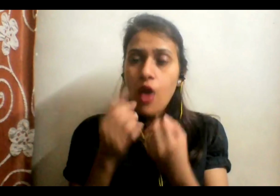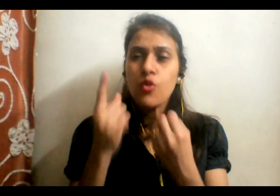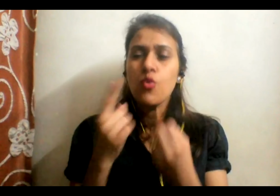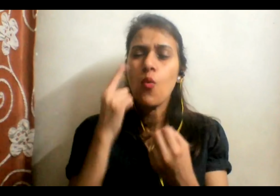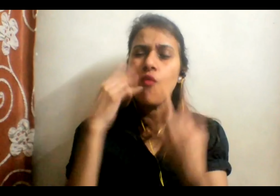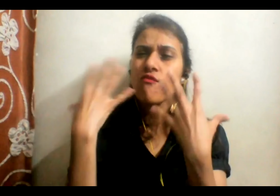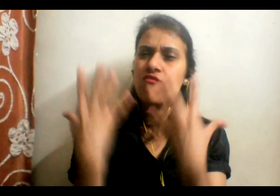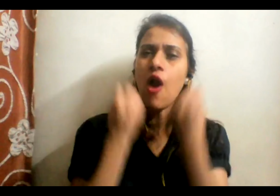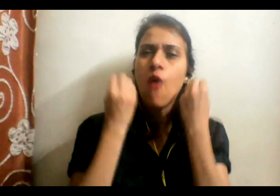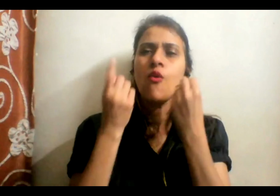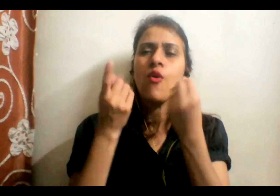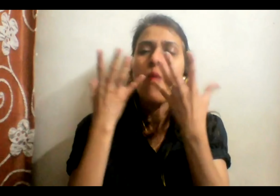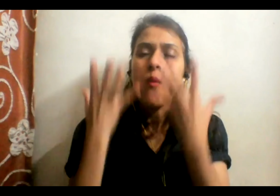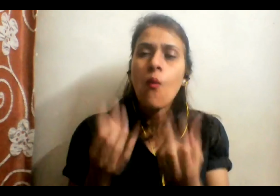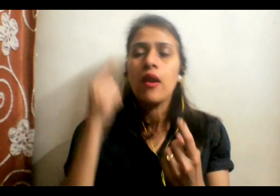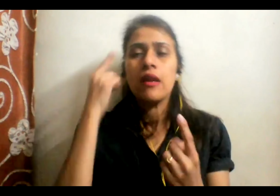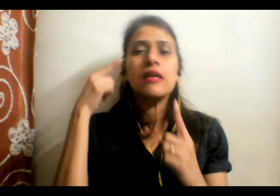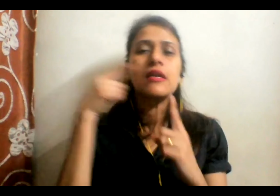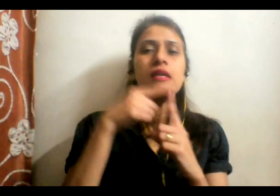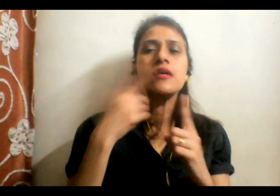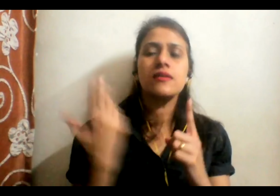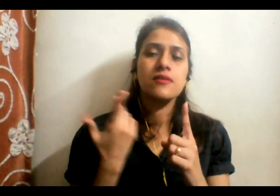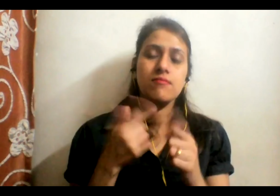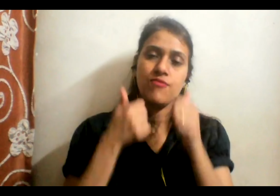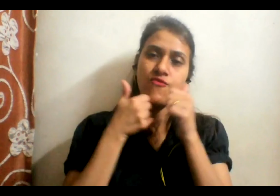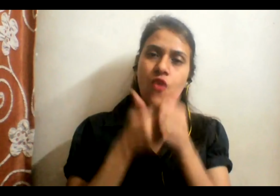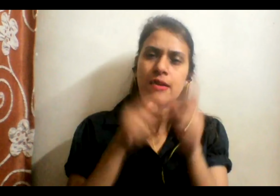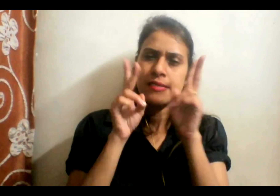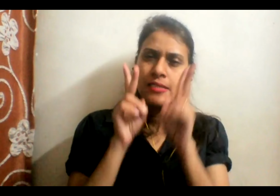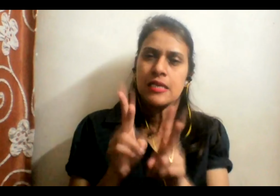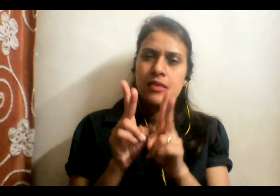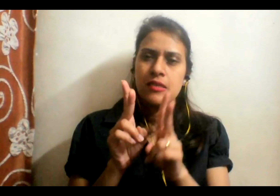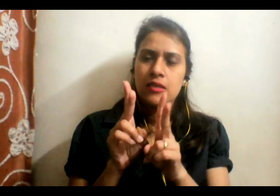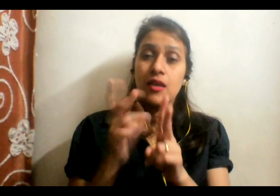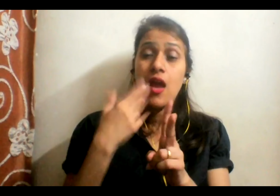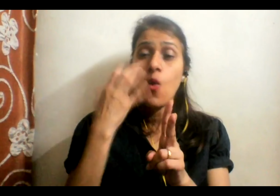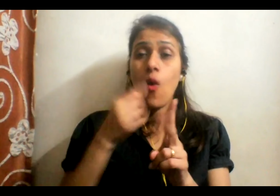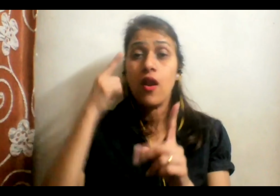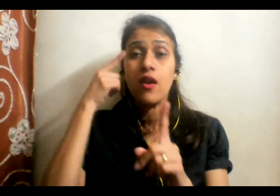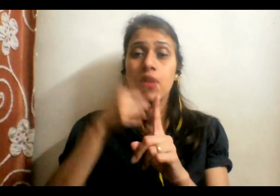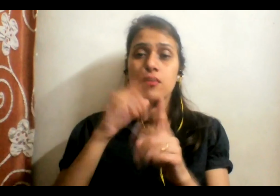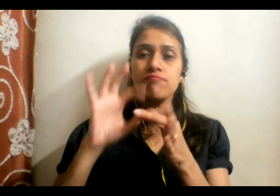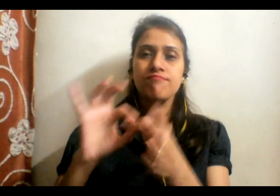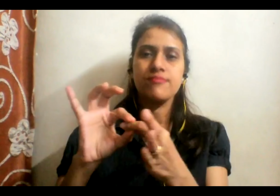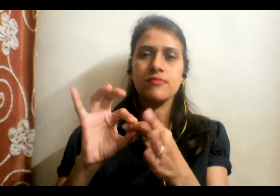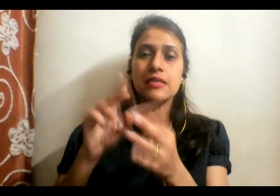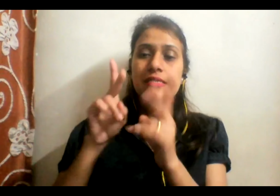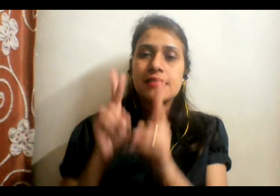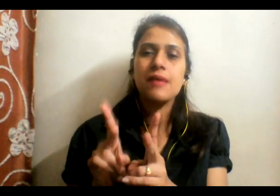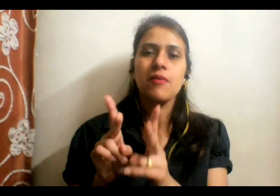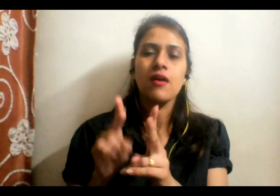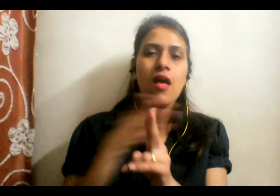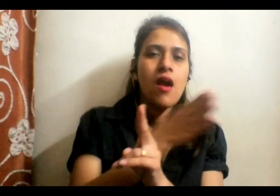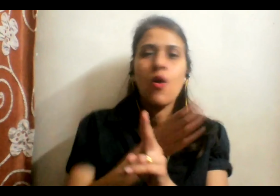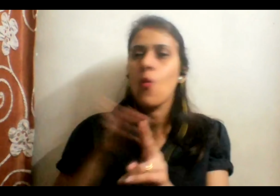key. And always stick to it. Always remember why you're doing what you're doing, because as I said, sometimes